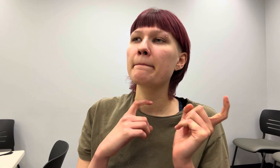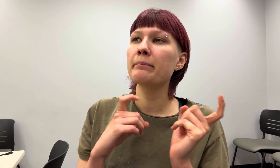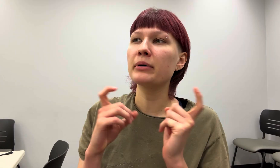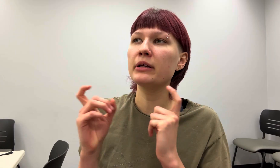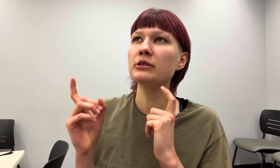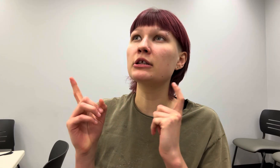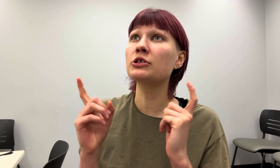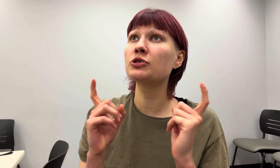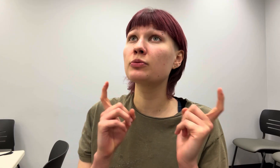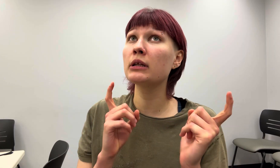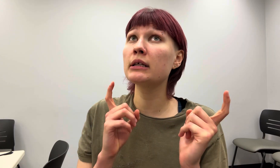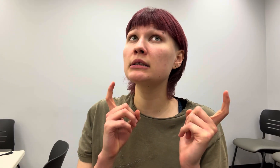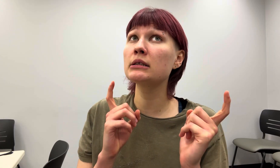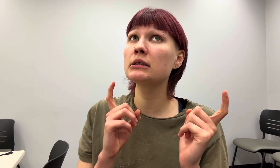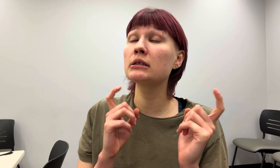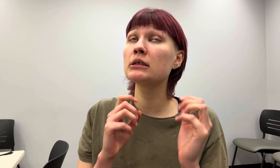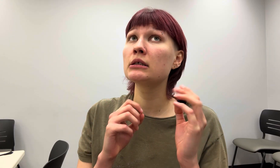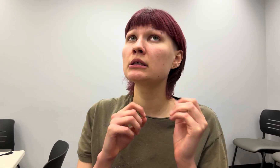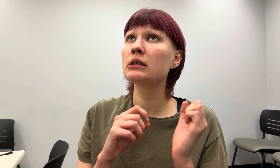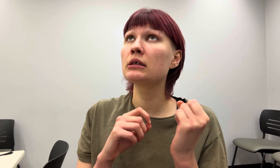But he was the shrillest